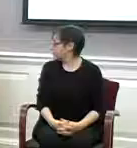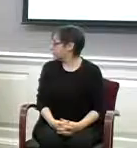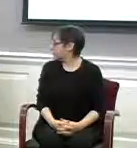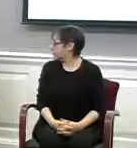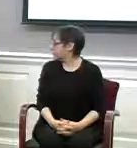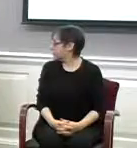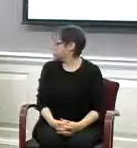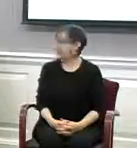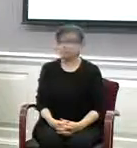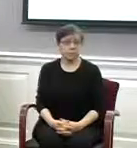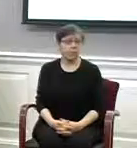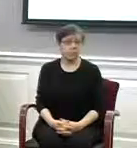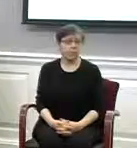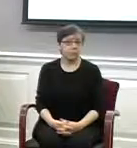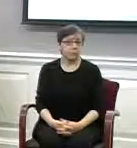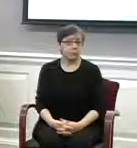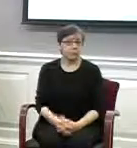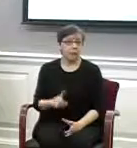To do exactly that.